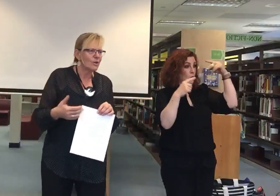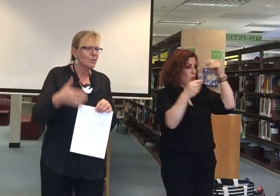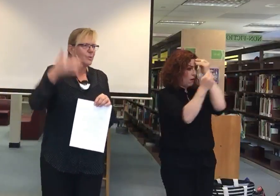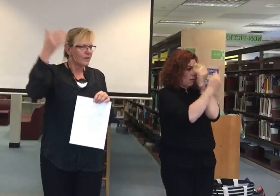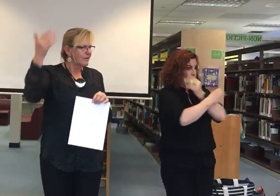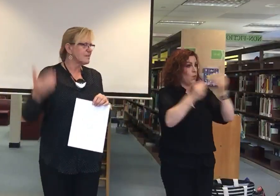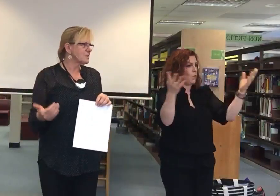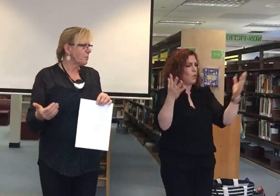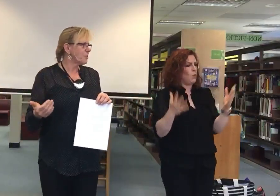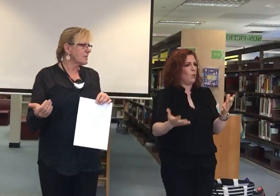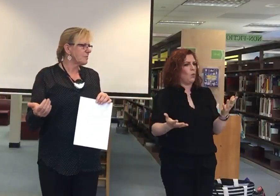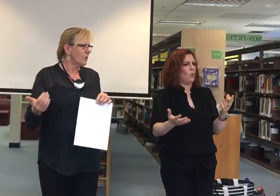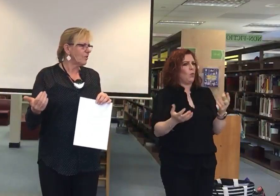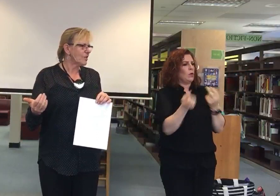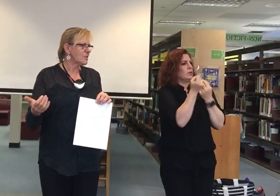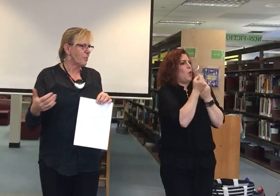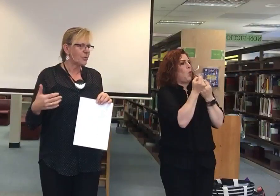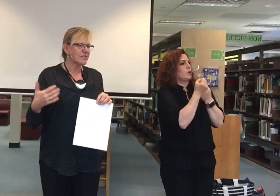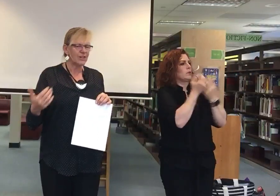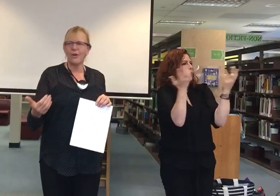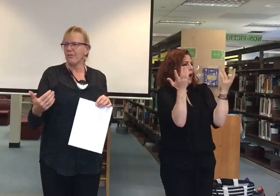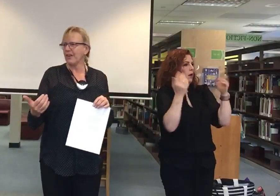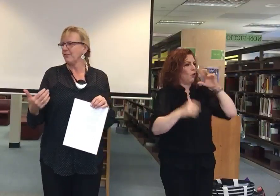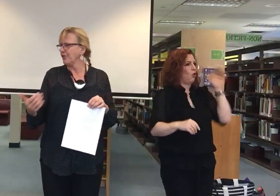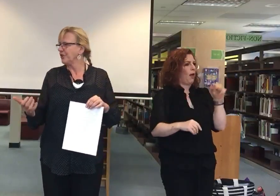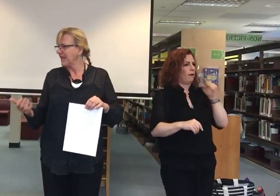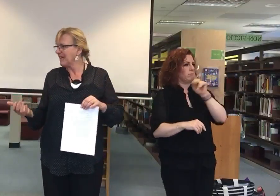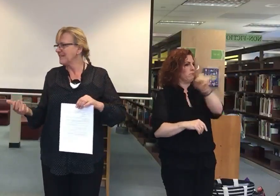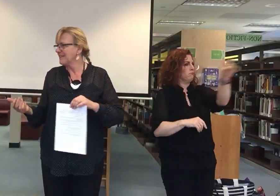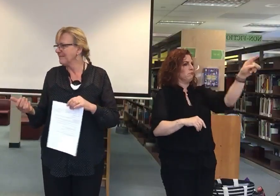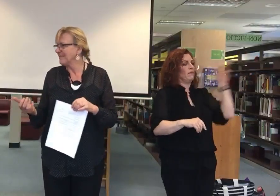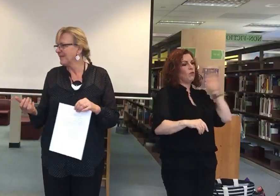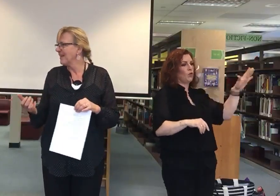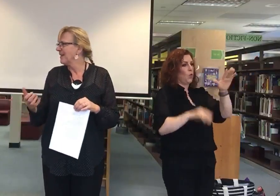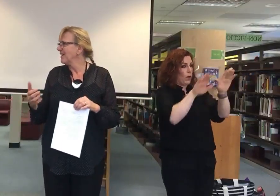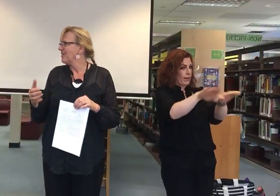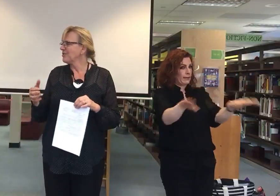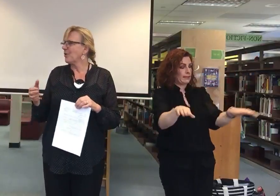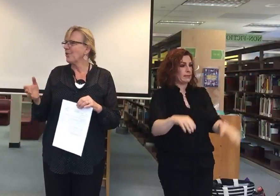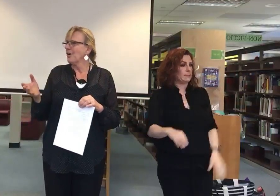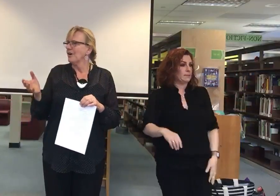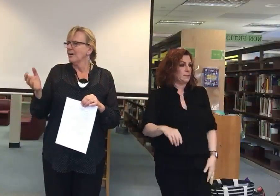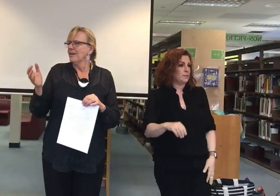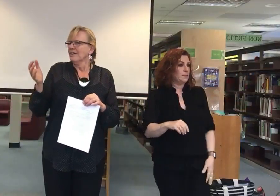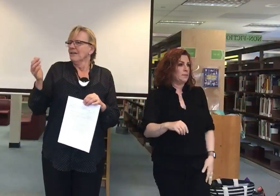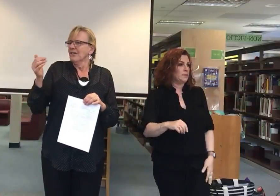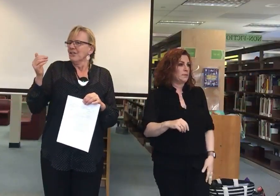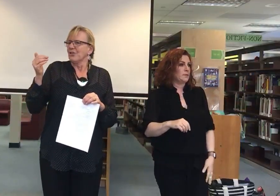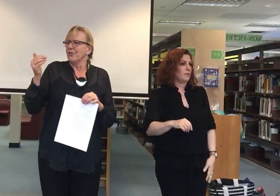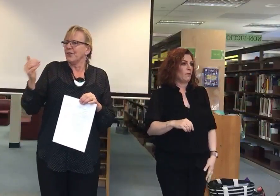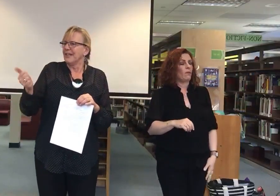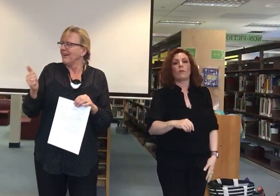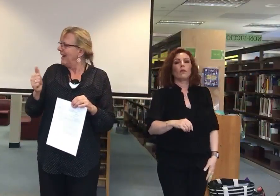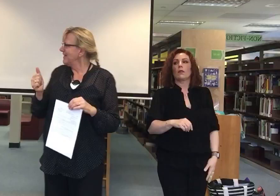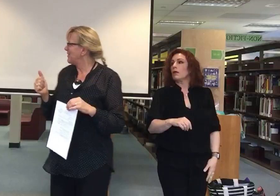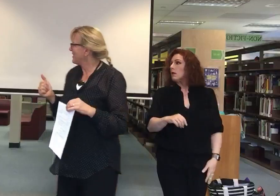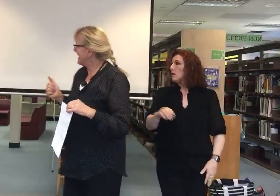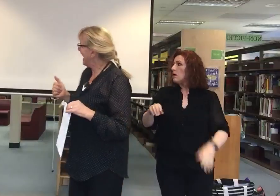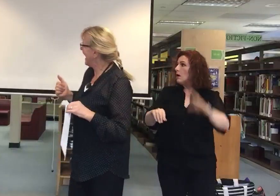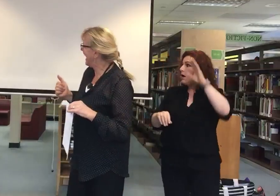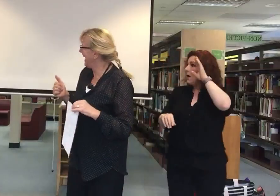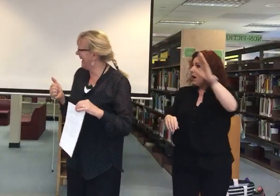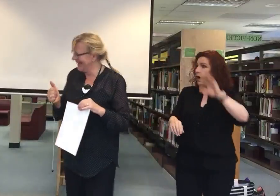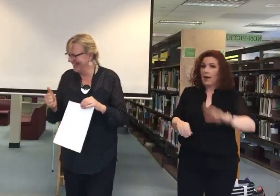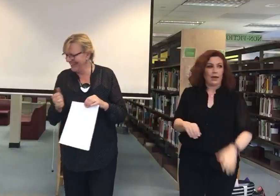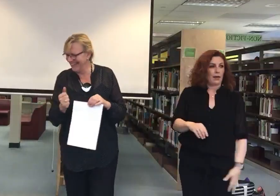know what are the supports that are out there for your kids. So for here, hi